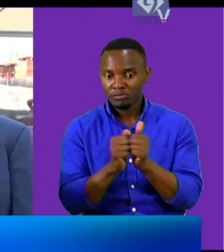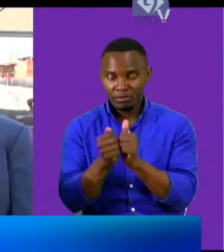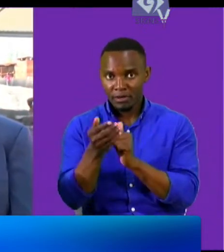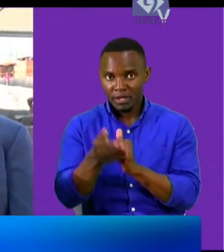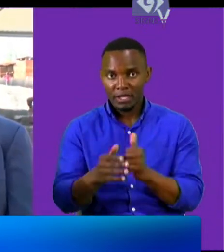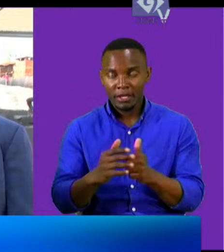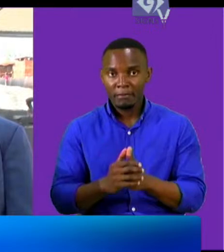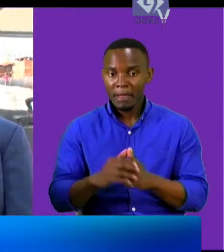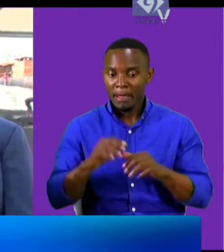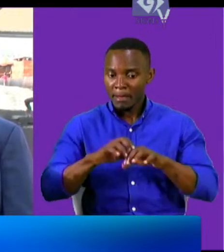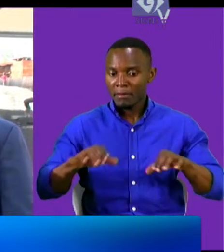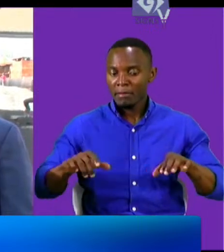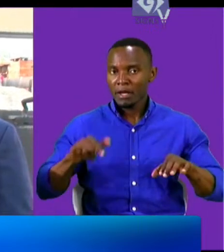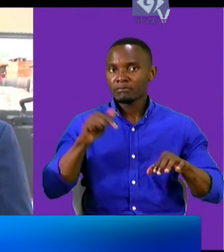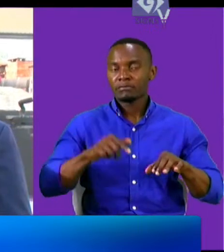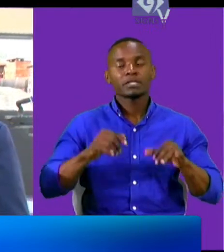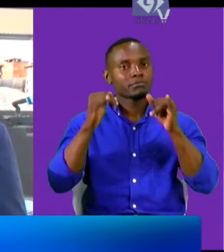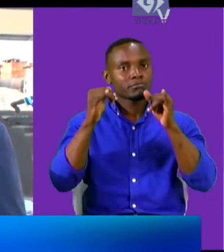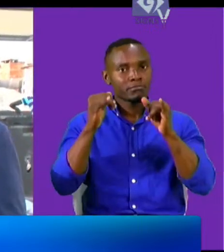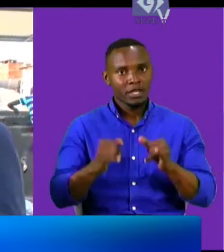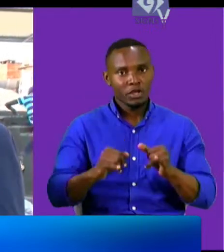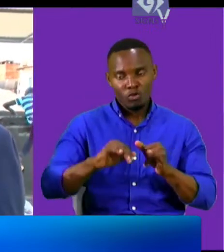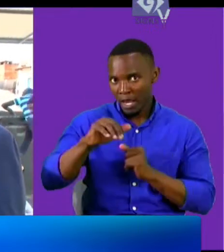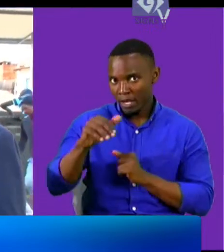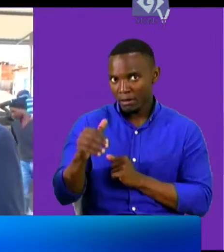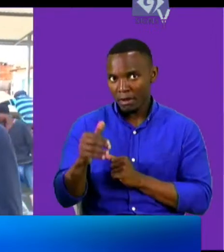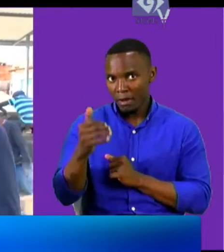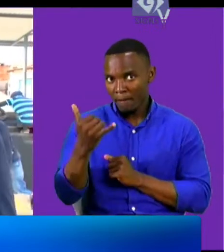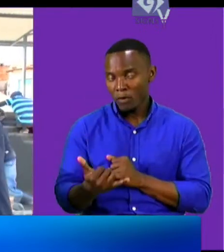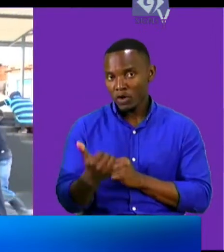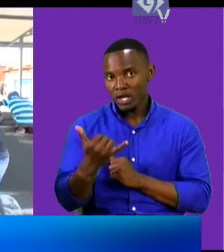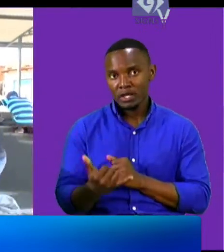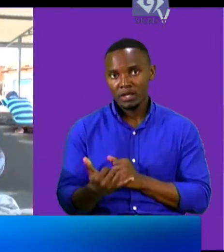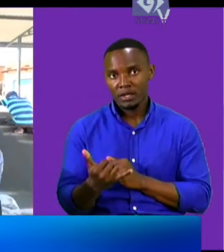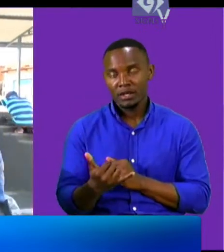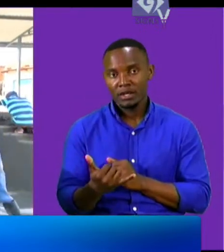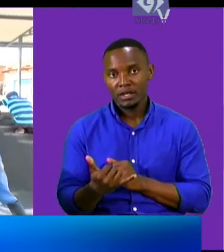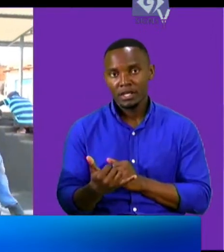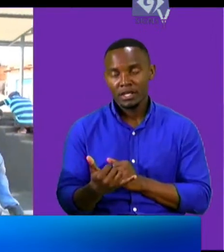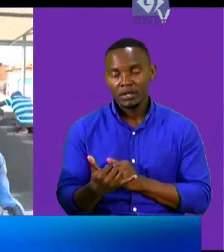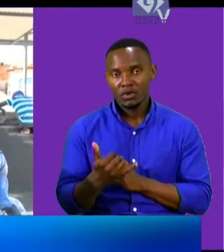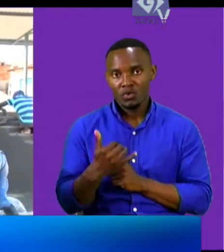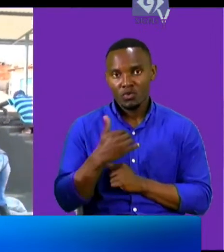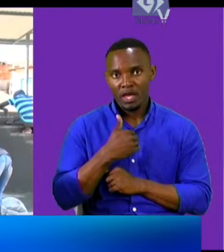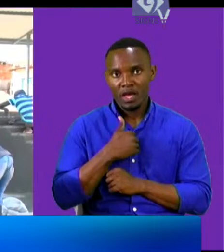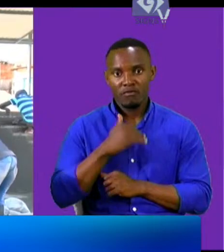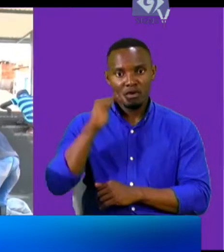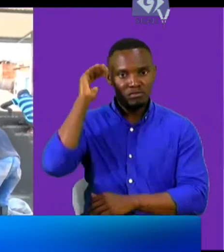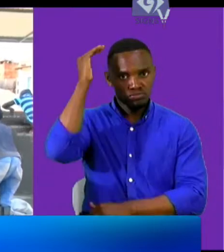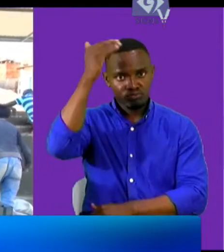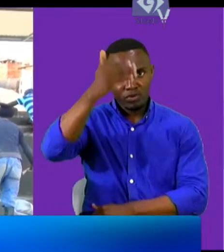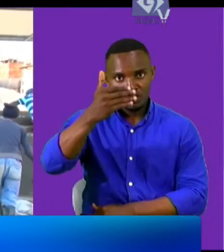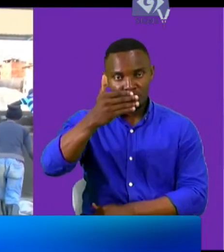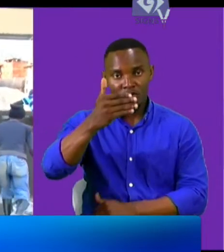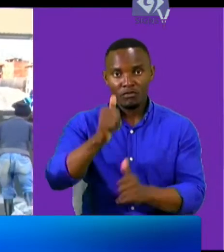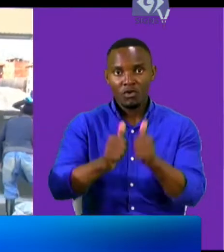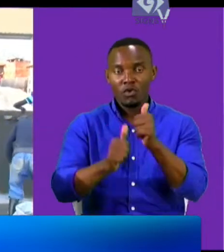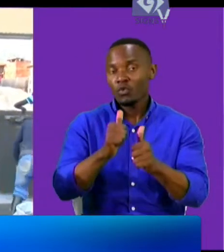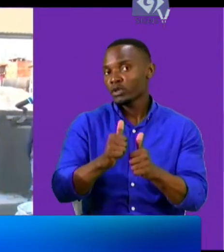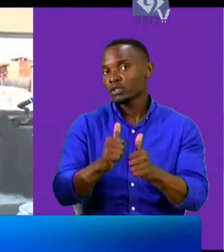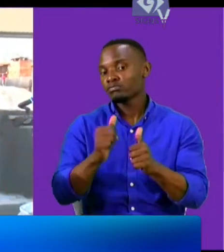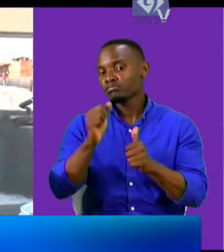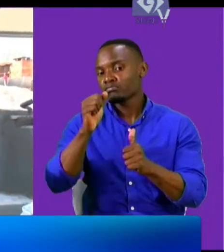modern. We are having a shed which have capacity of more than 100